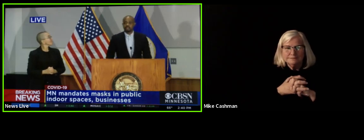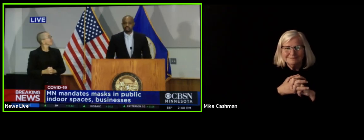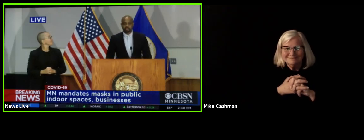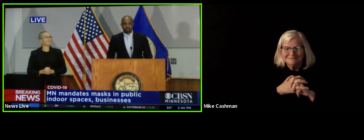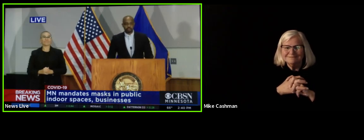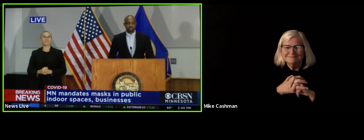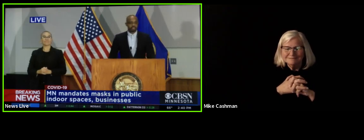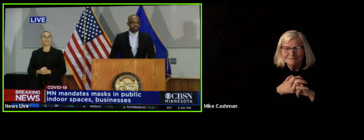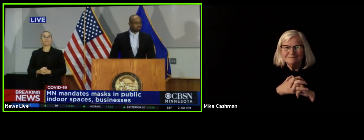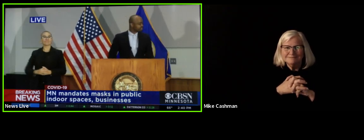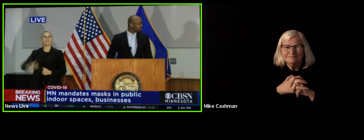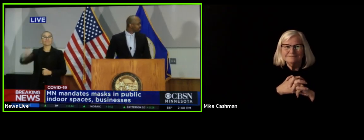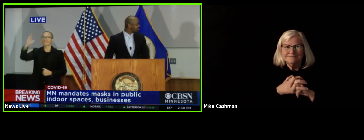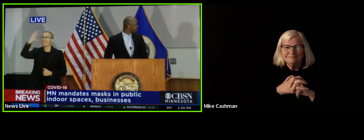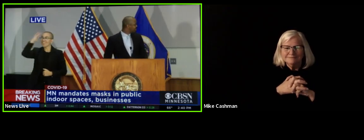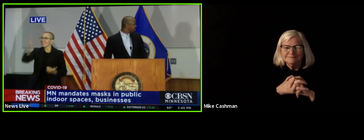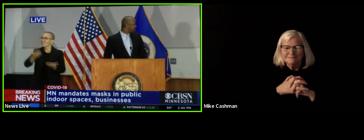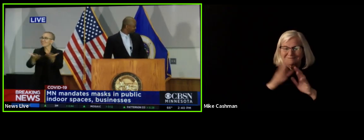Hello, everyone.